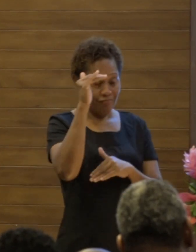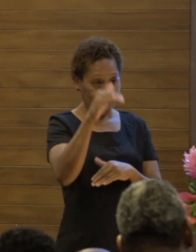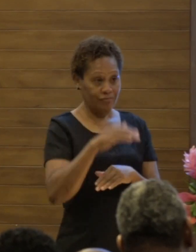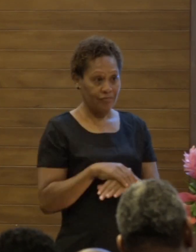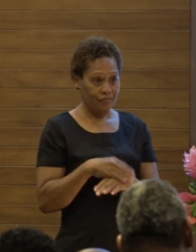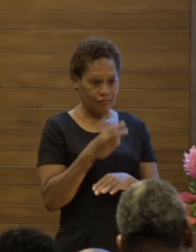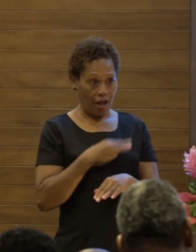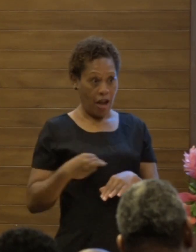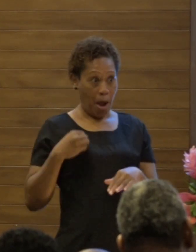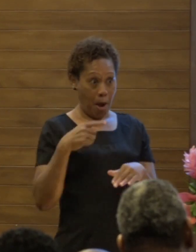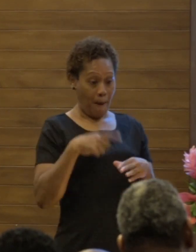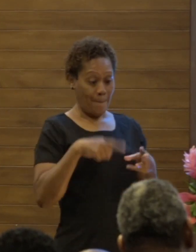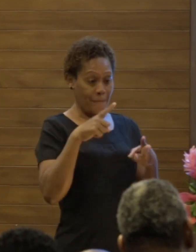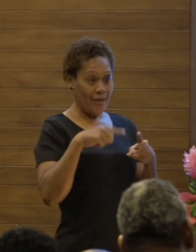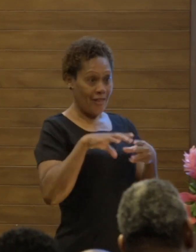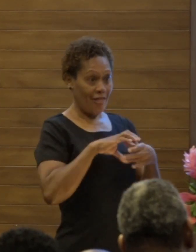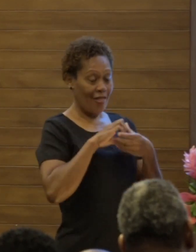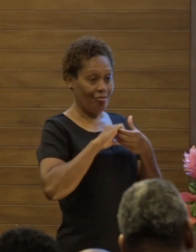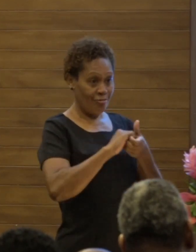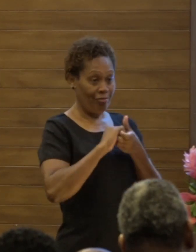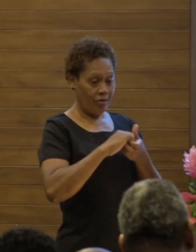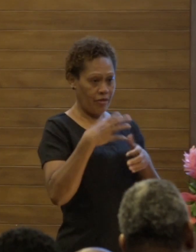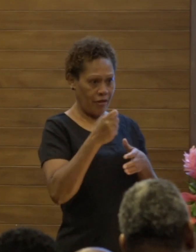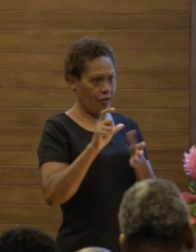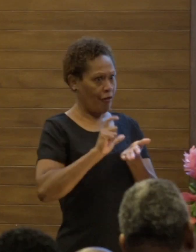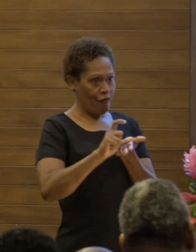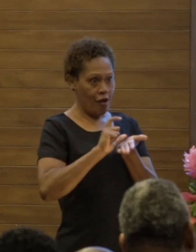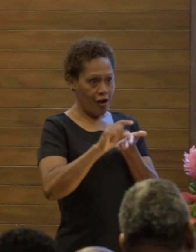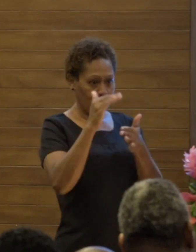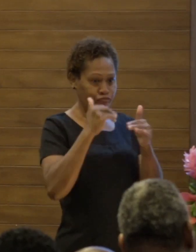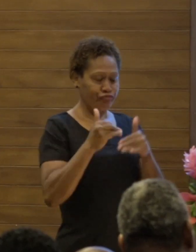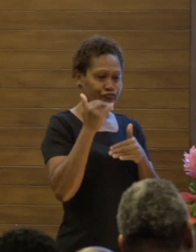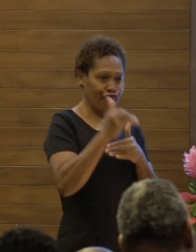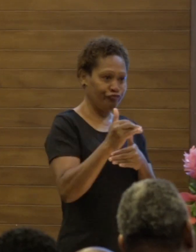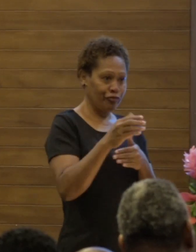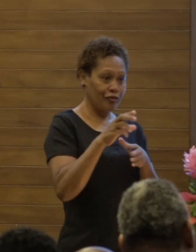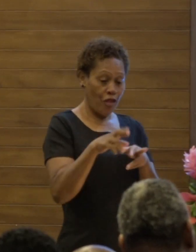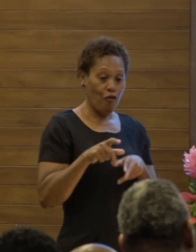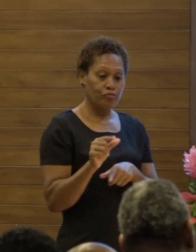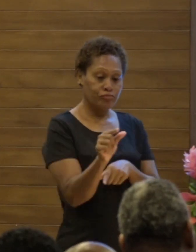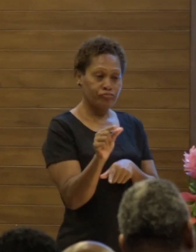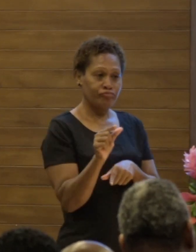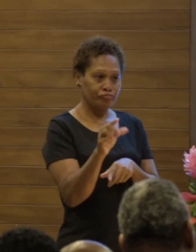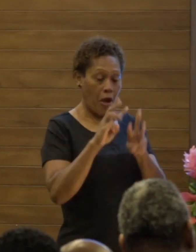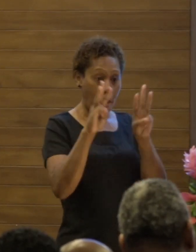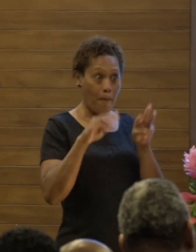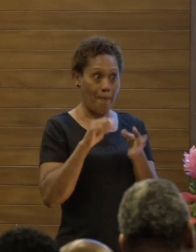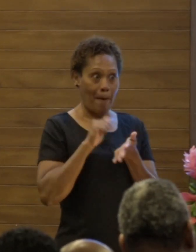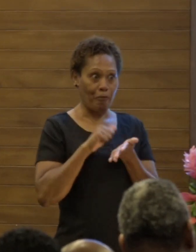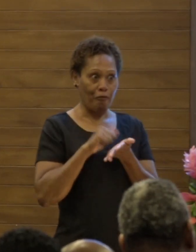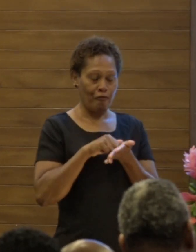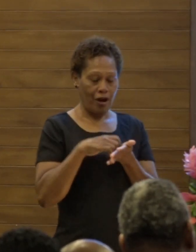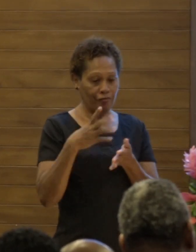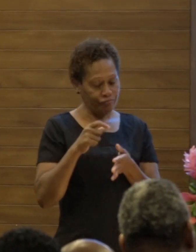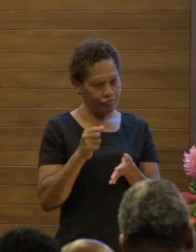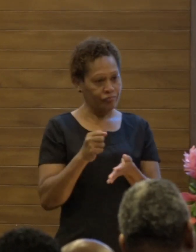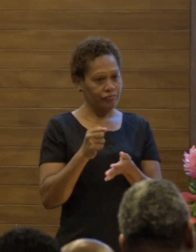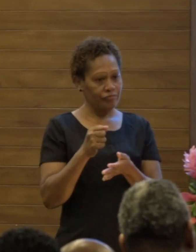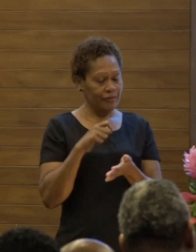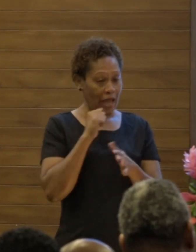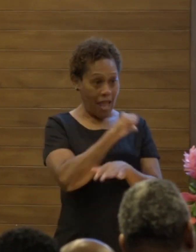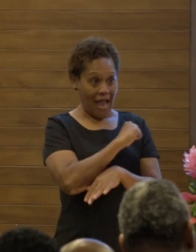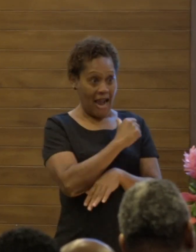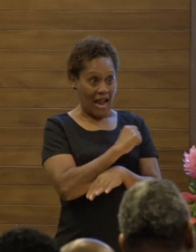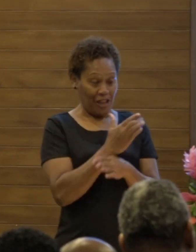and Communications Strategic Plan provides a clear and forward-looking roadmap that strengthens institutional effectiveness, accountability,